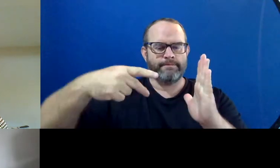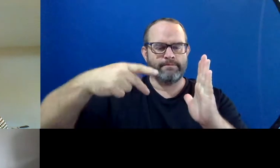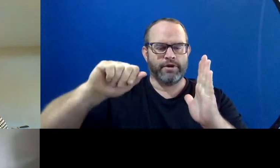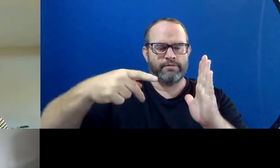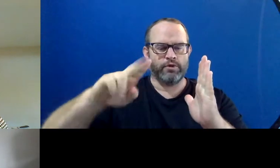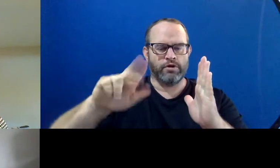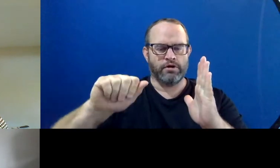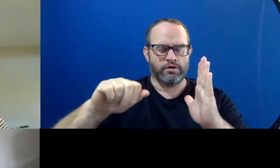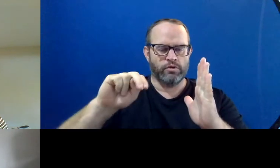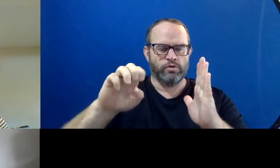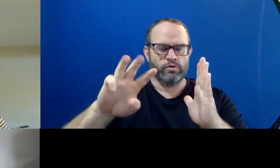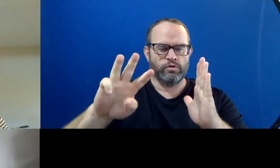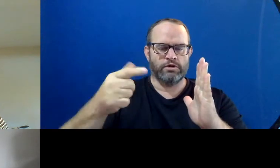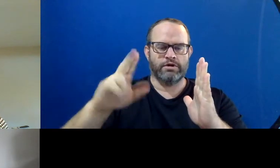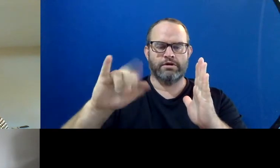Honduras right now,